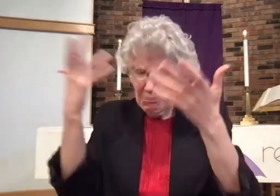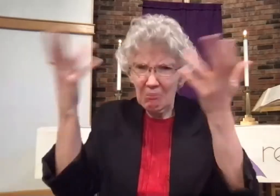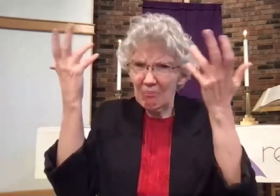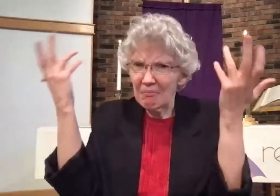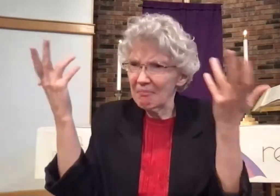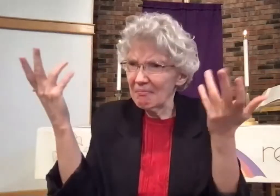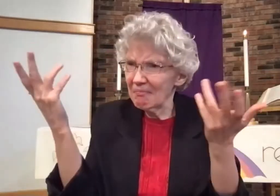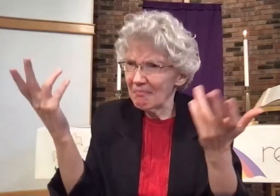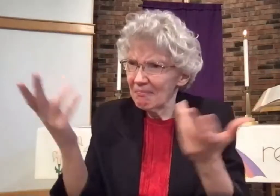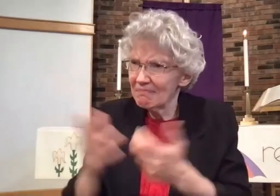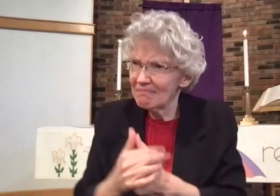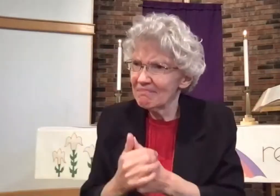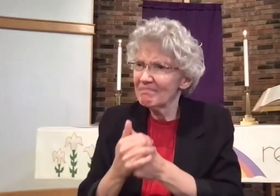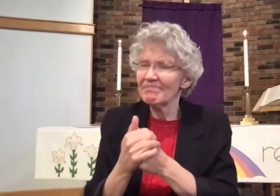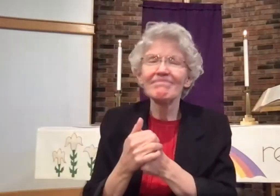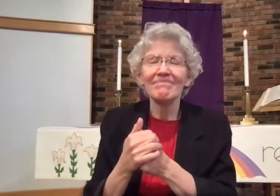The Holy Spirit helps us keep going.